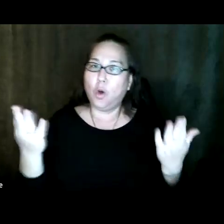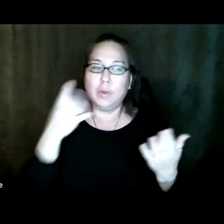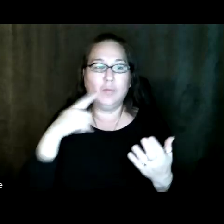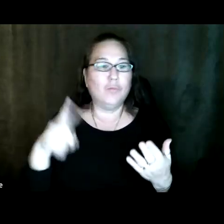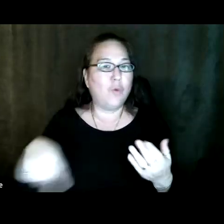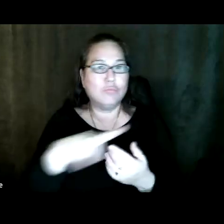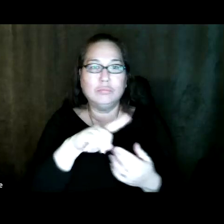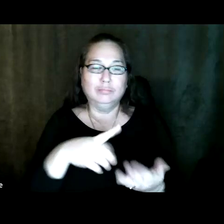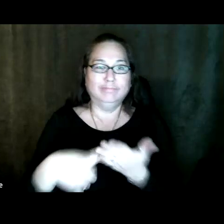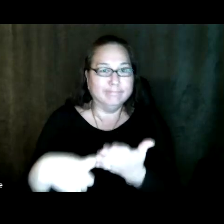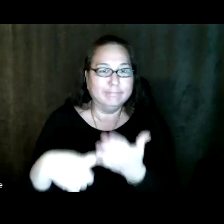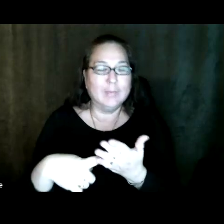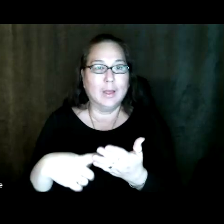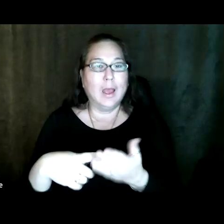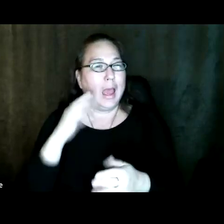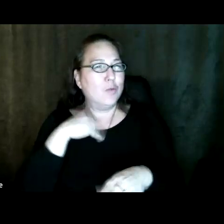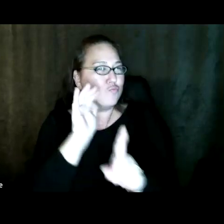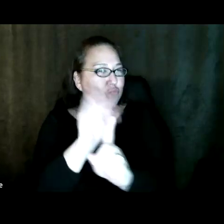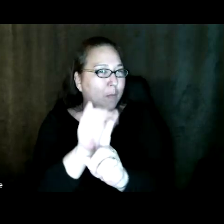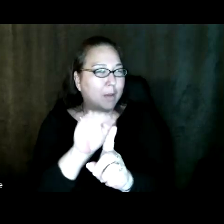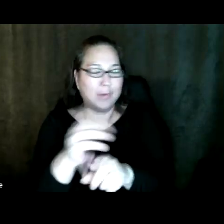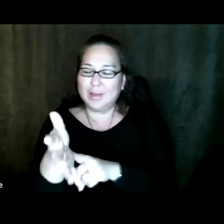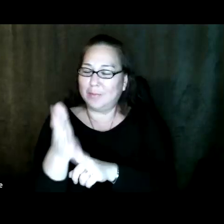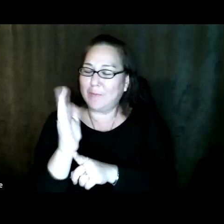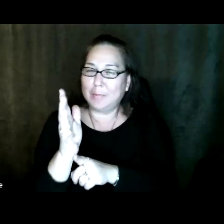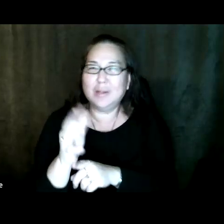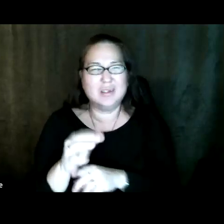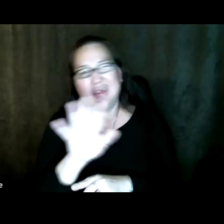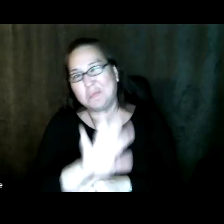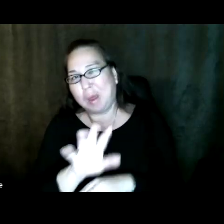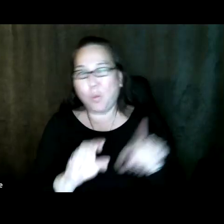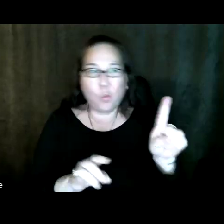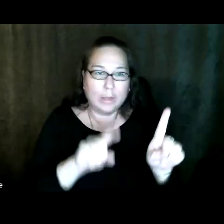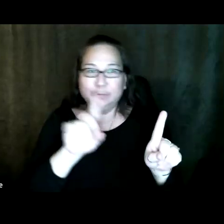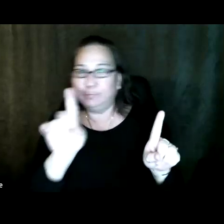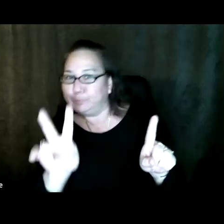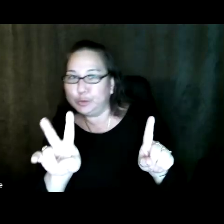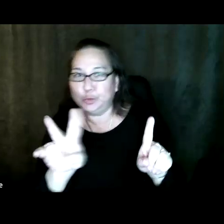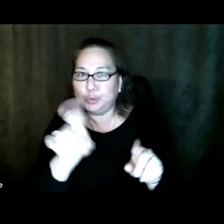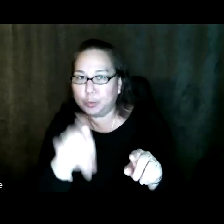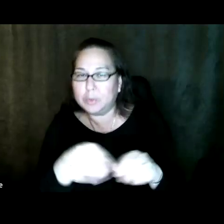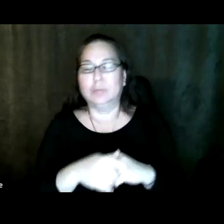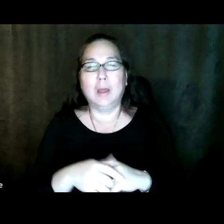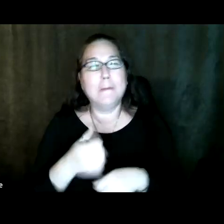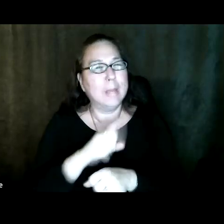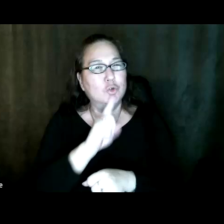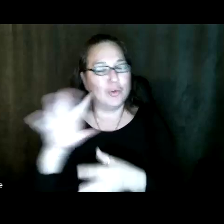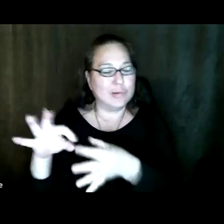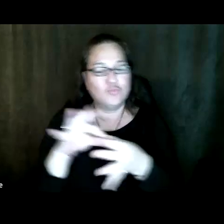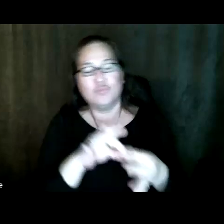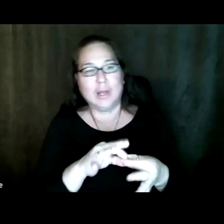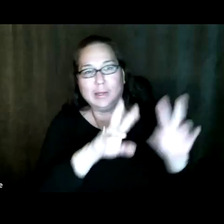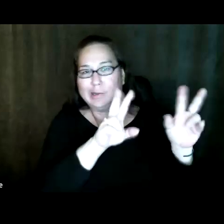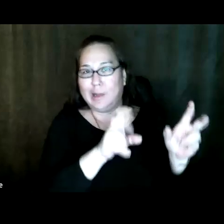upon norm that we each have 5 minutes. That's 1 to 2 questions. Please make sure your questions are on topics related to the items in